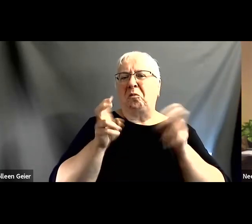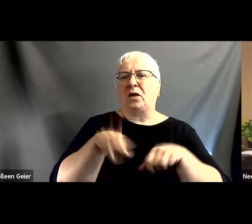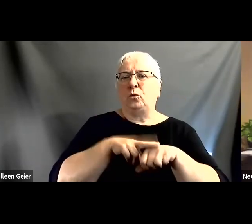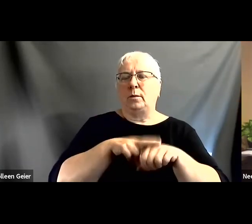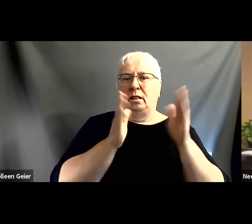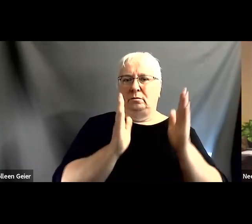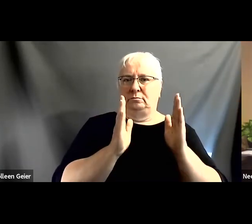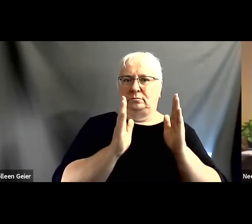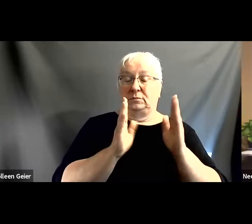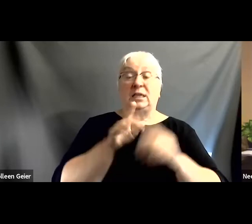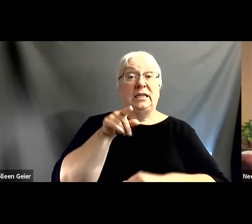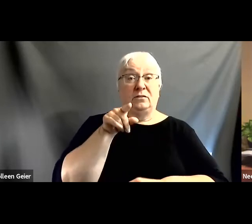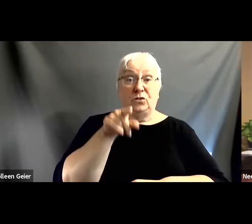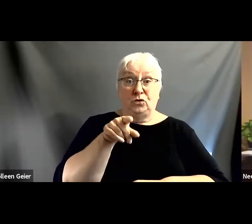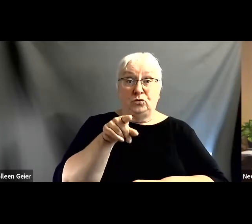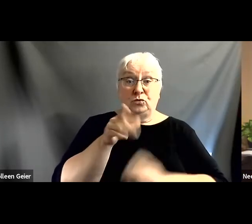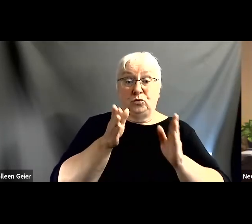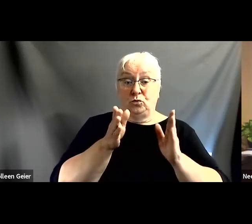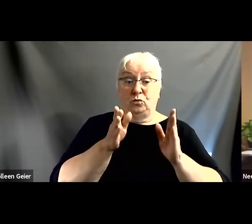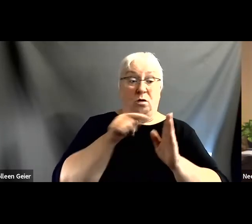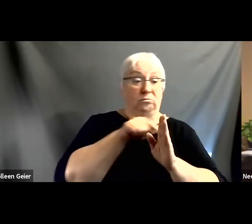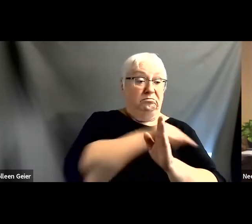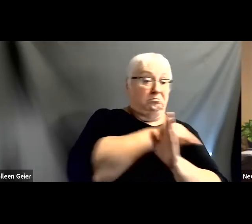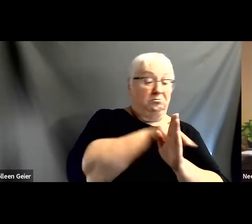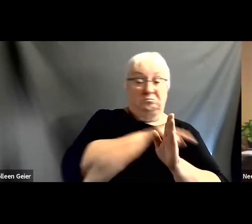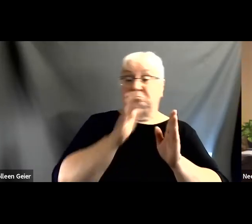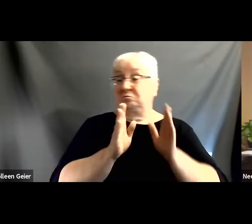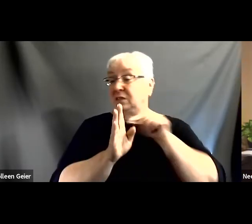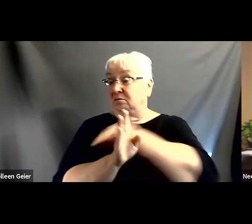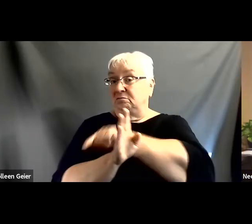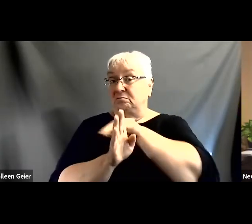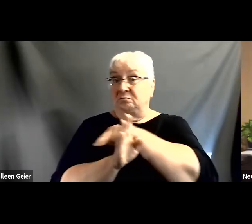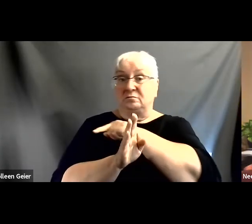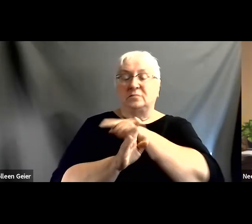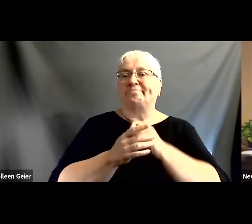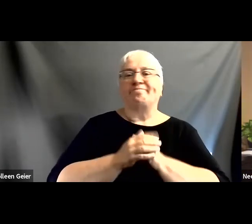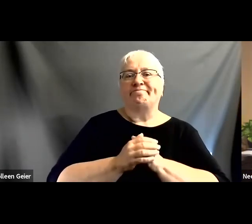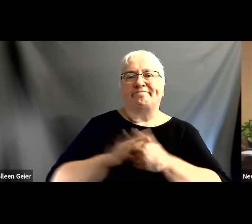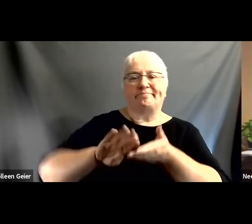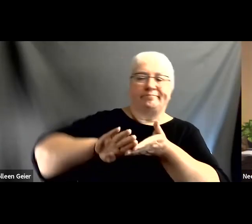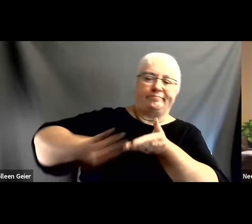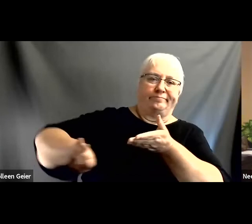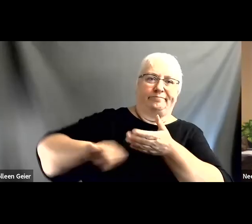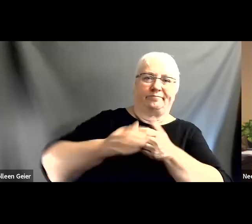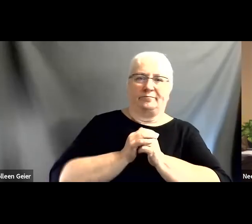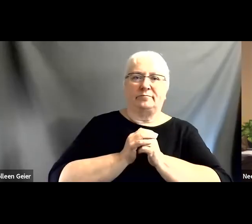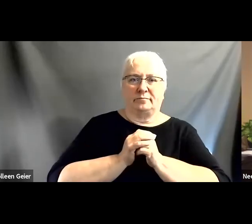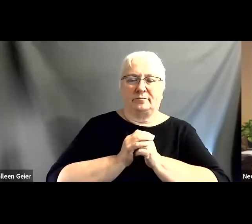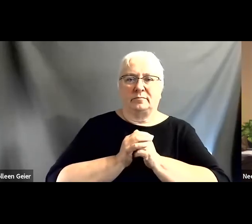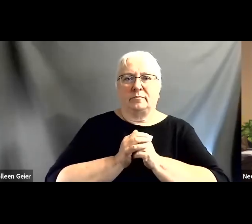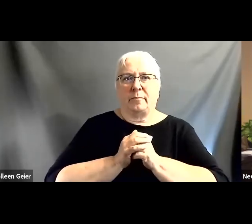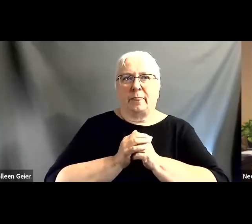If you happen to fall anywhere outside of that, you are basically, marginalized, or you